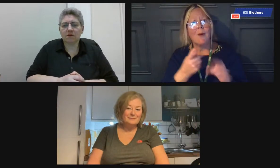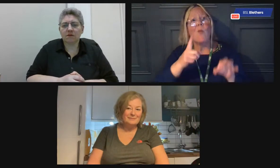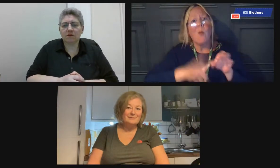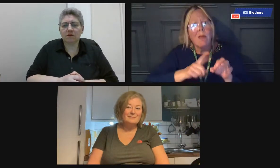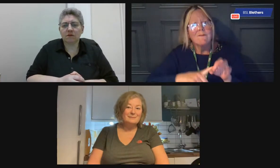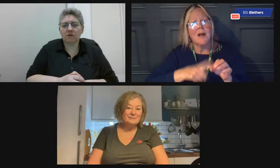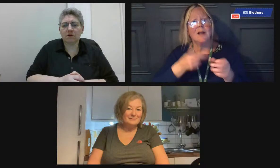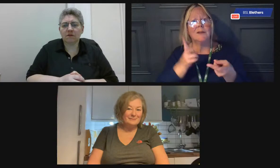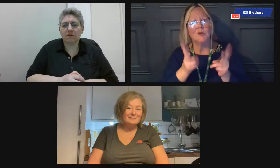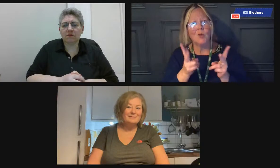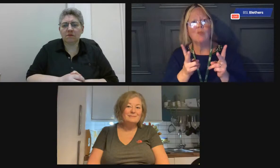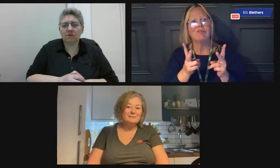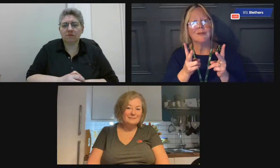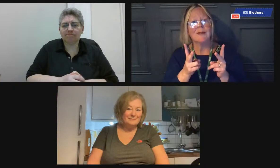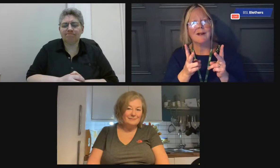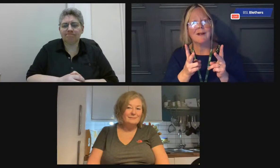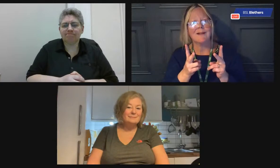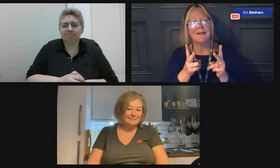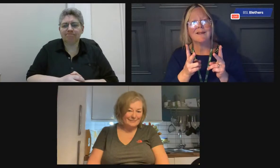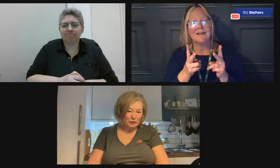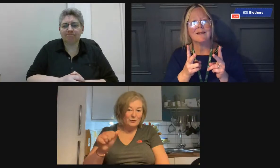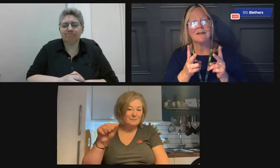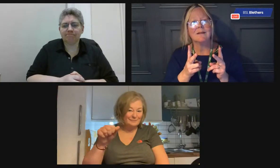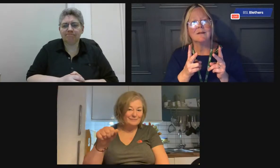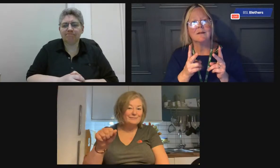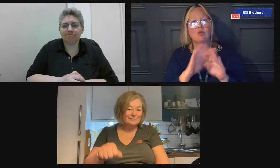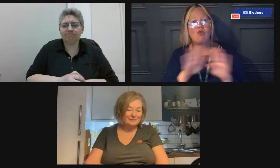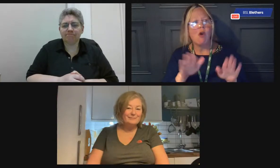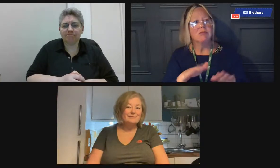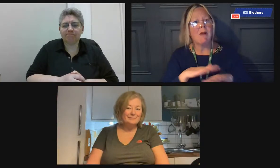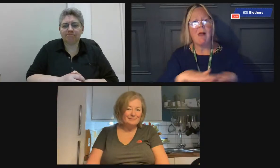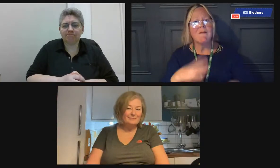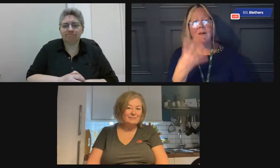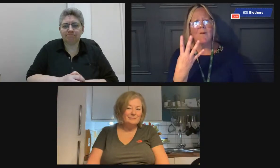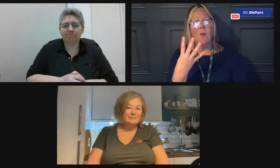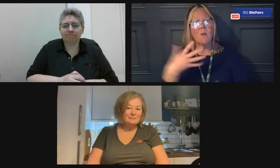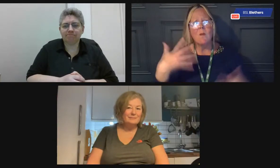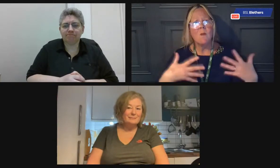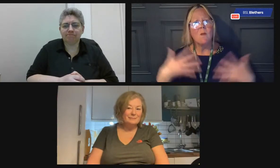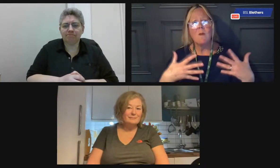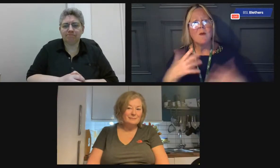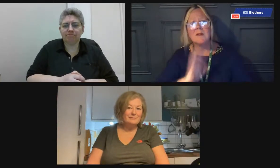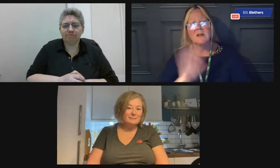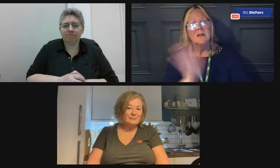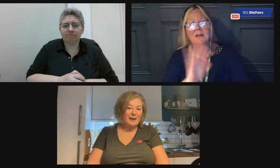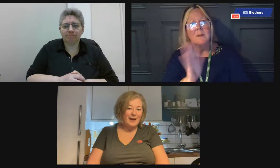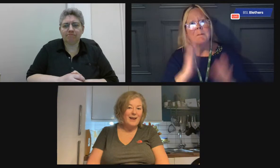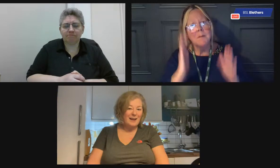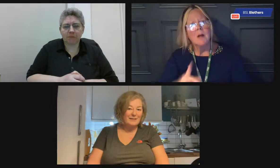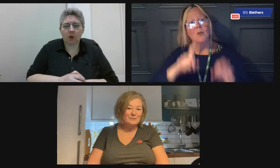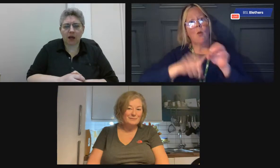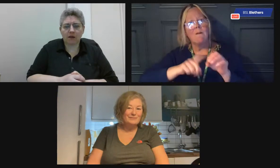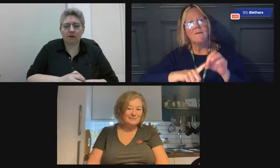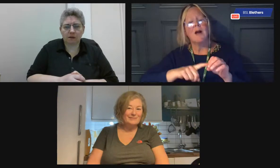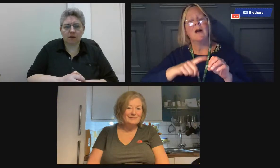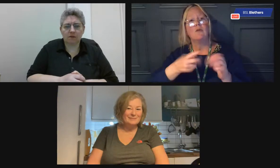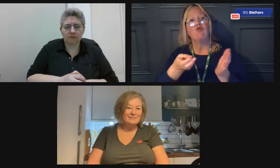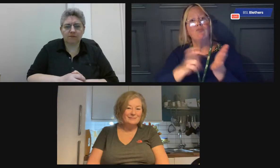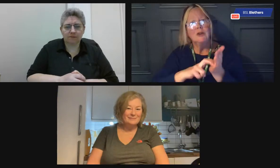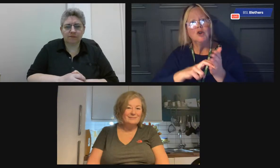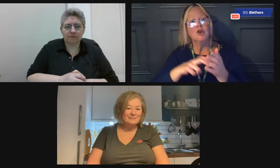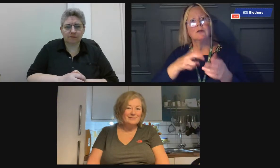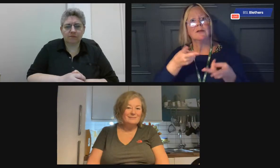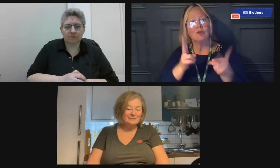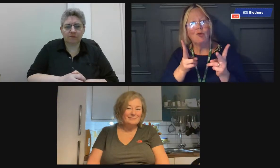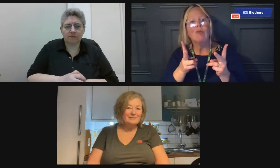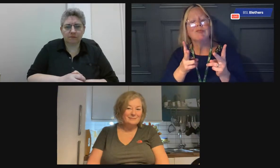So always ask and make sure that the interpreter that you're being provided is a qualified interpreter. That's the only thing that we can